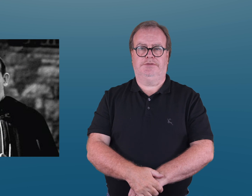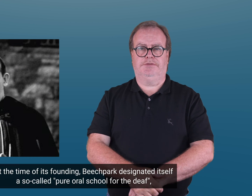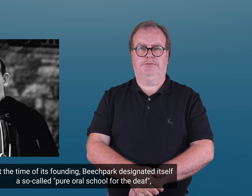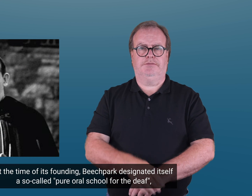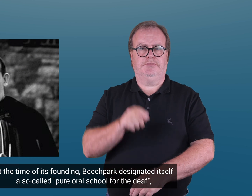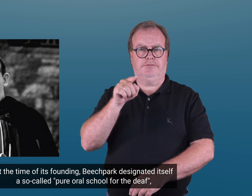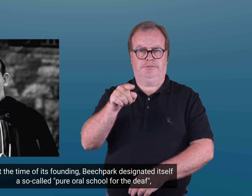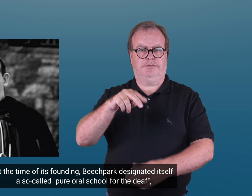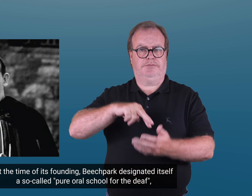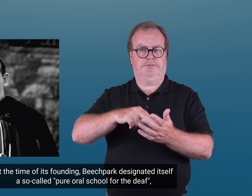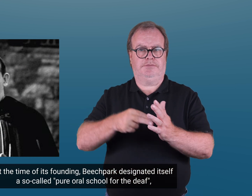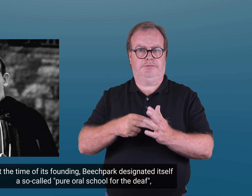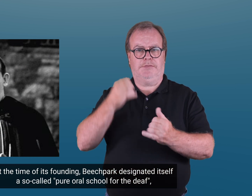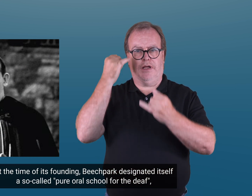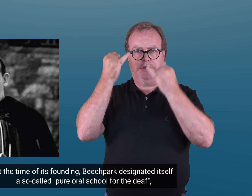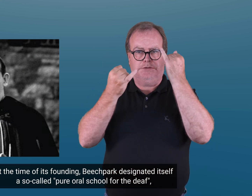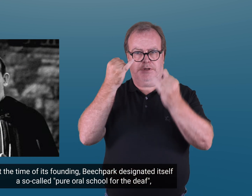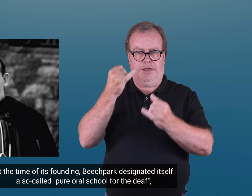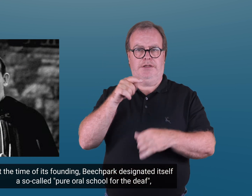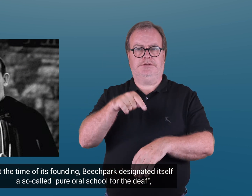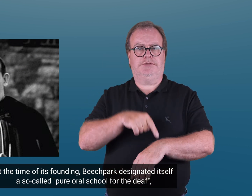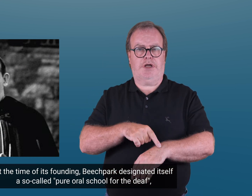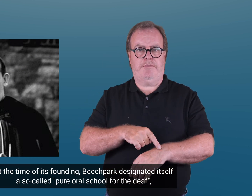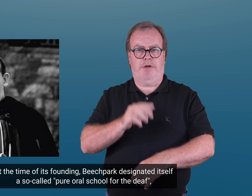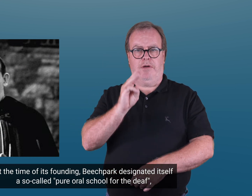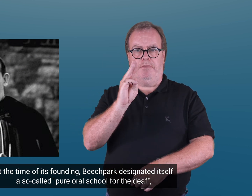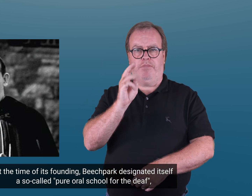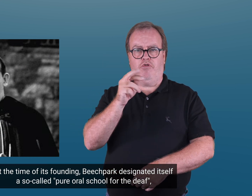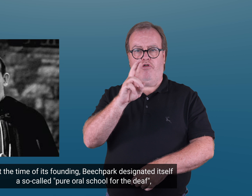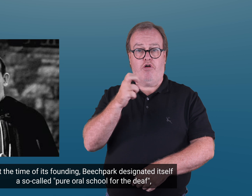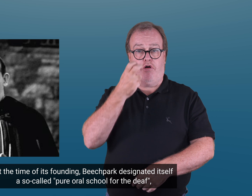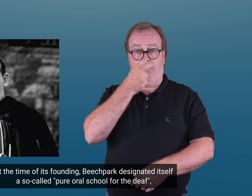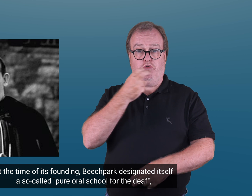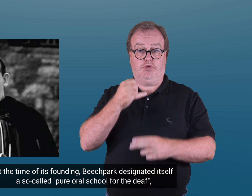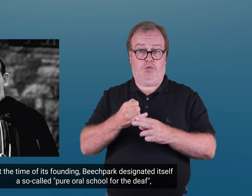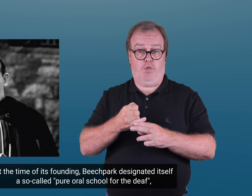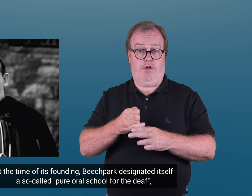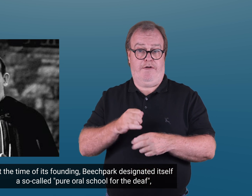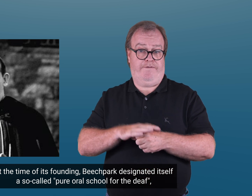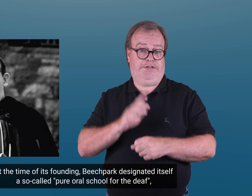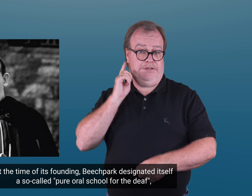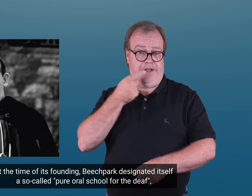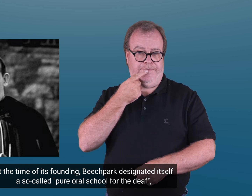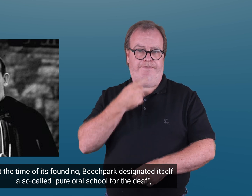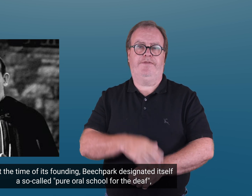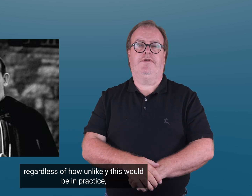At the time of its founding, Beechpark designated itself a so-called pure oral school for the deaf, regardless of